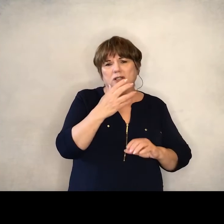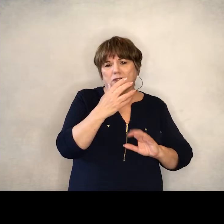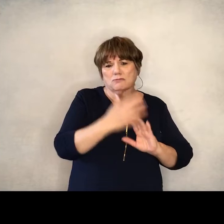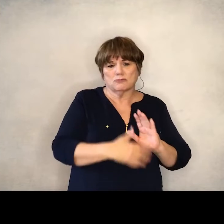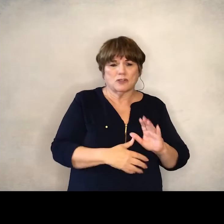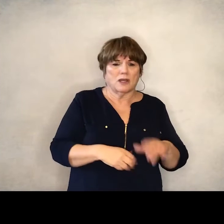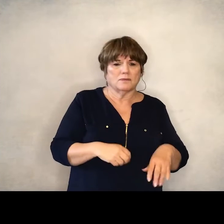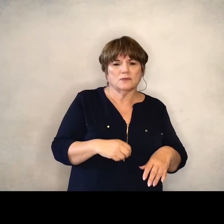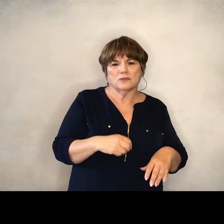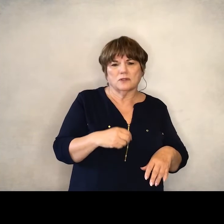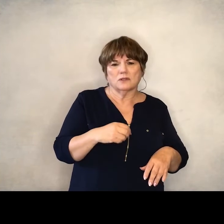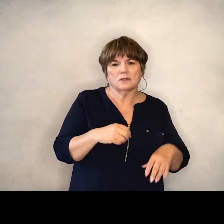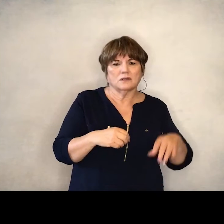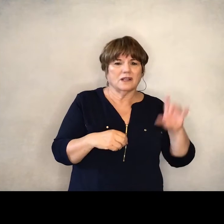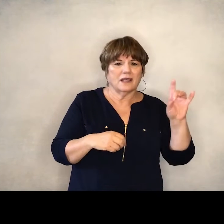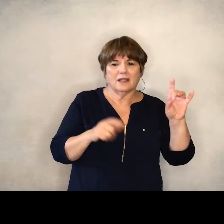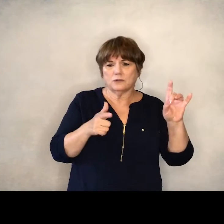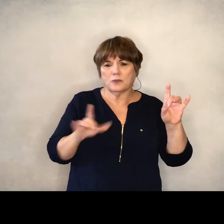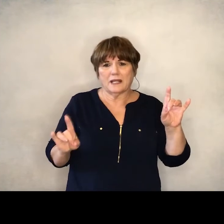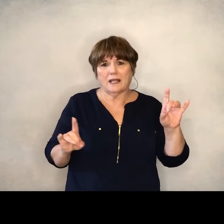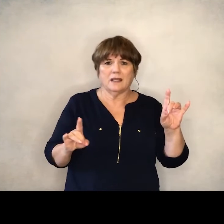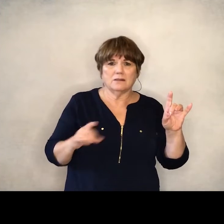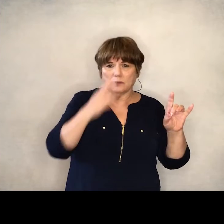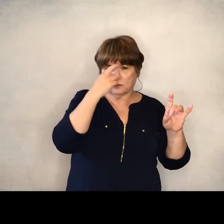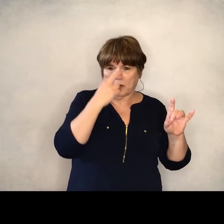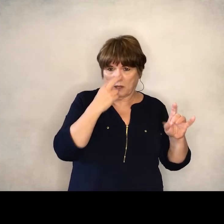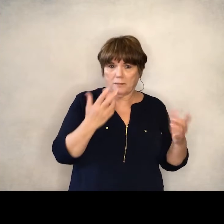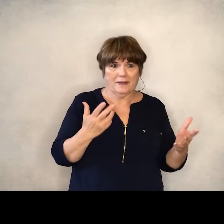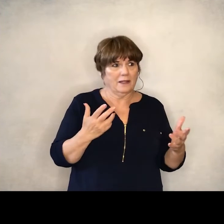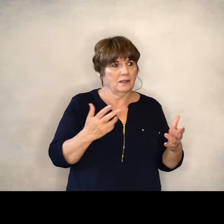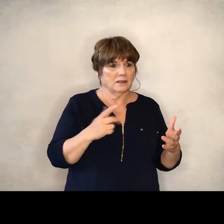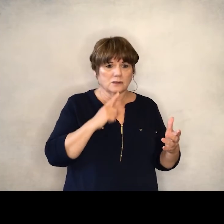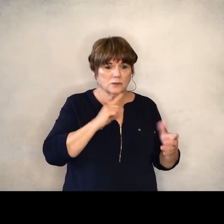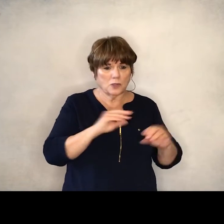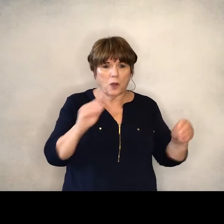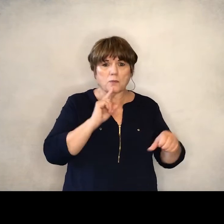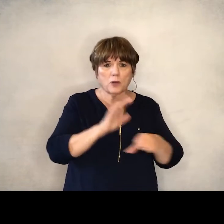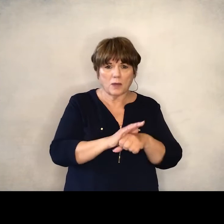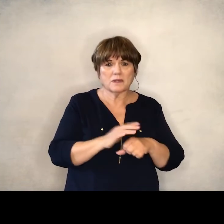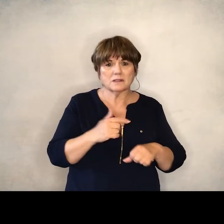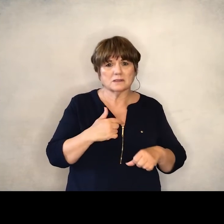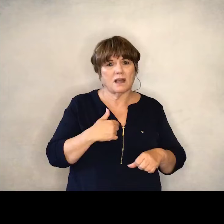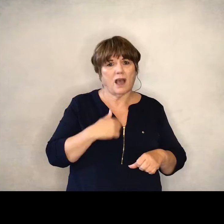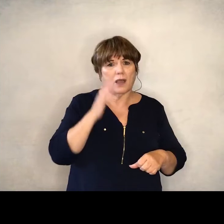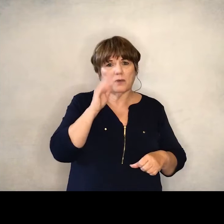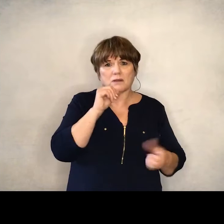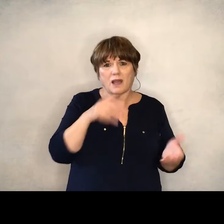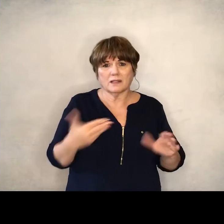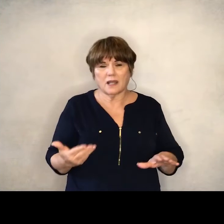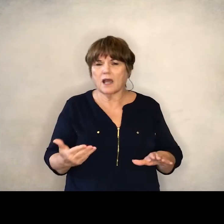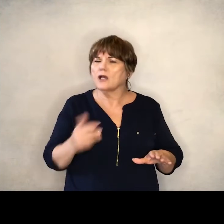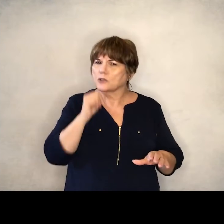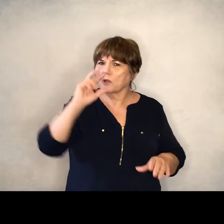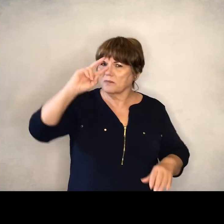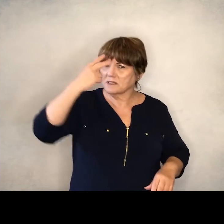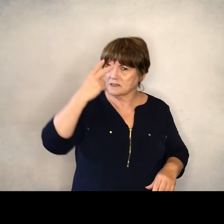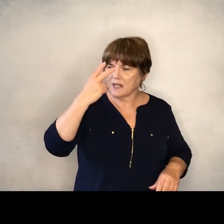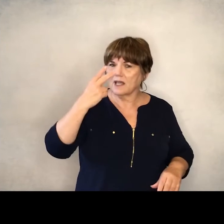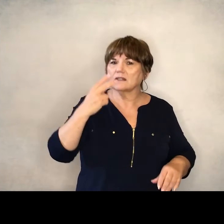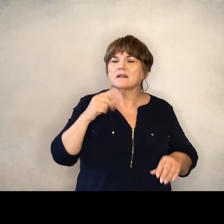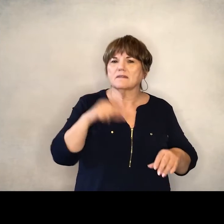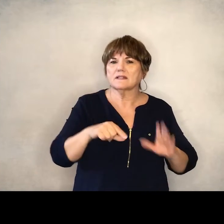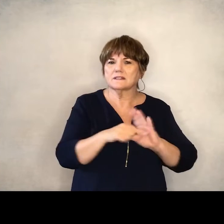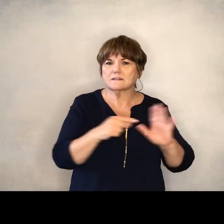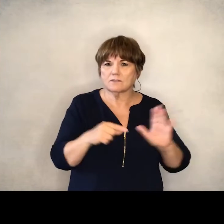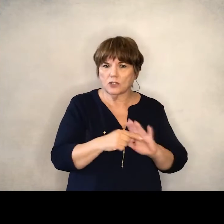killed. I mean, thanks a lot, Dave. In helping me not to misunderstand this verse, you've watered it down so